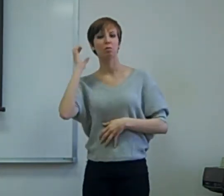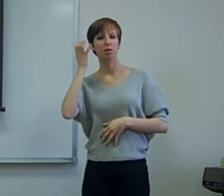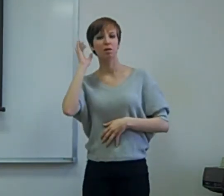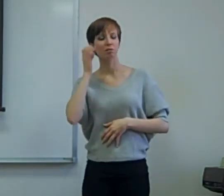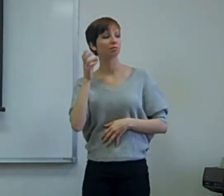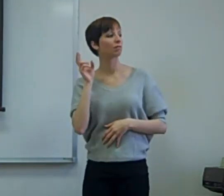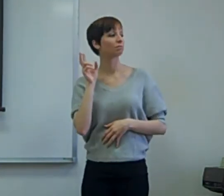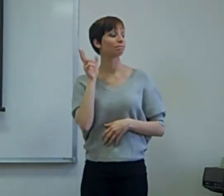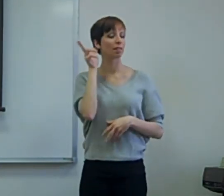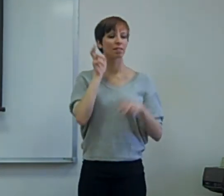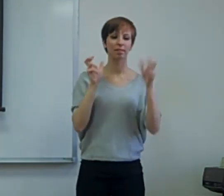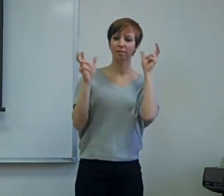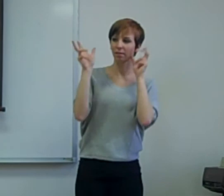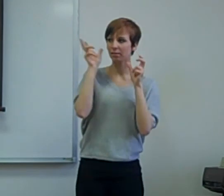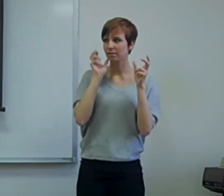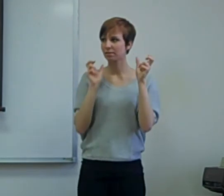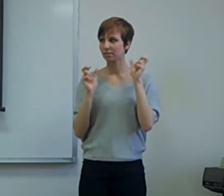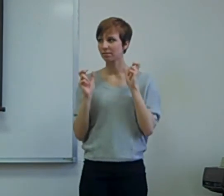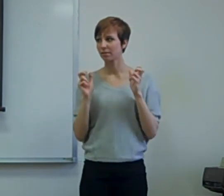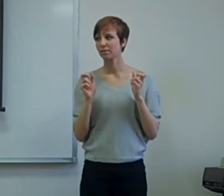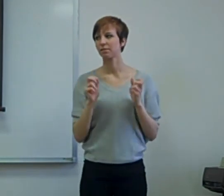if anybody's talking to me, because they really do talk to you.